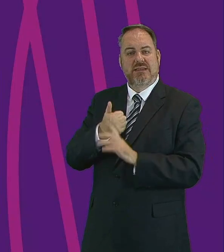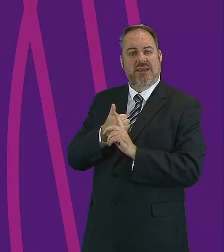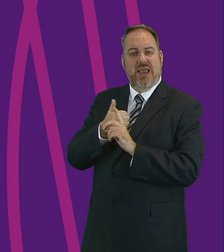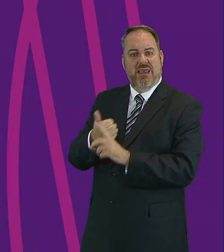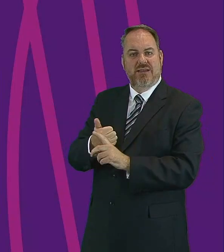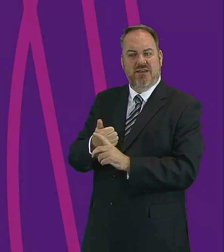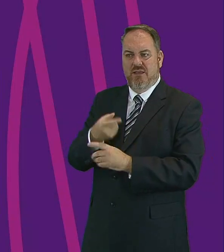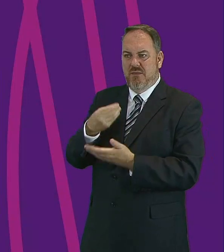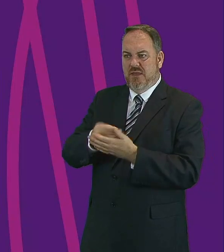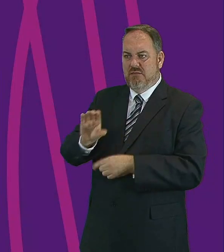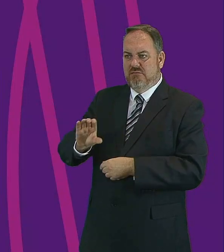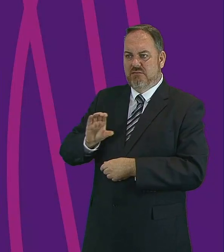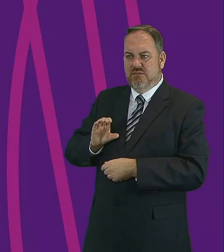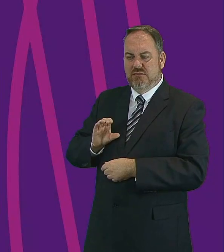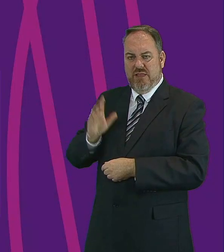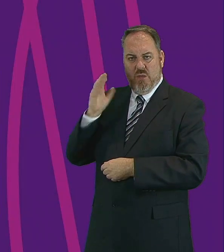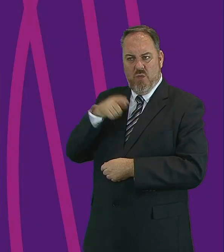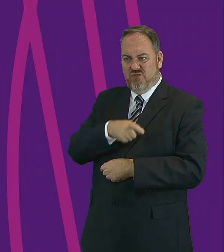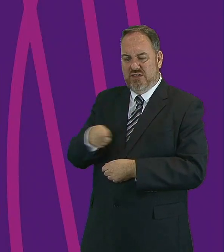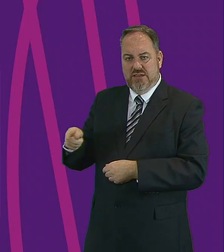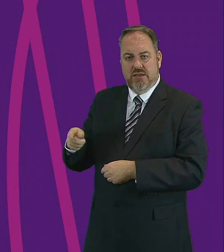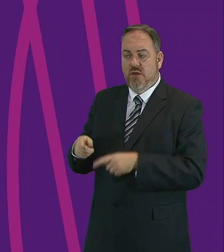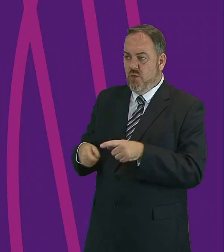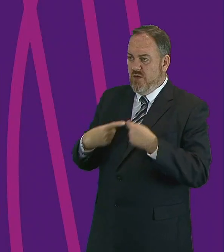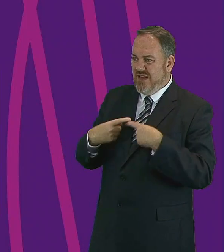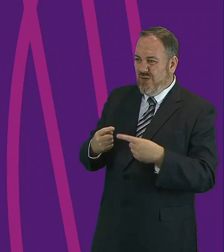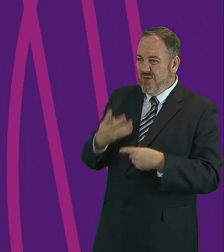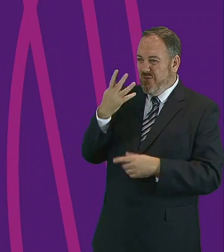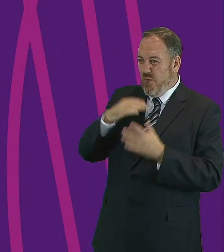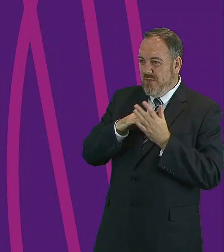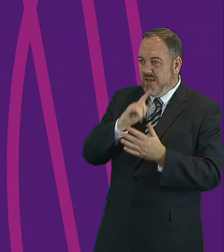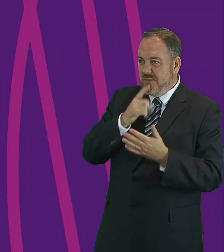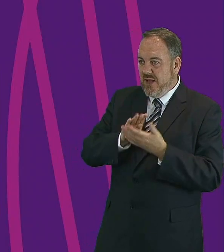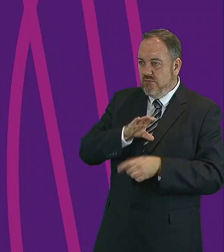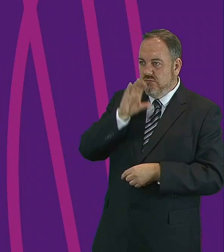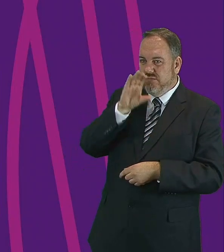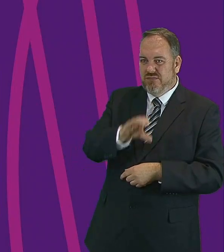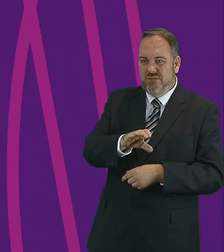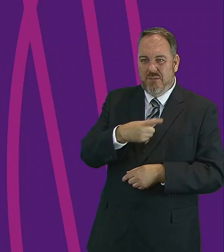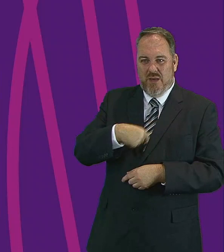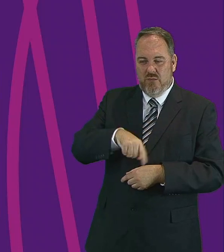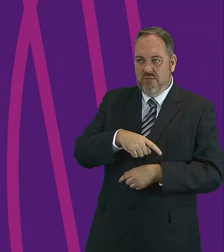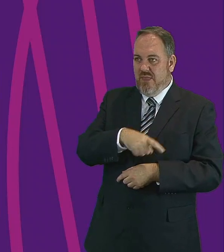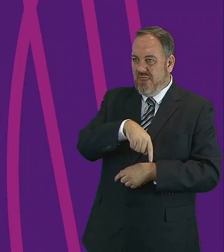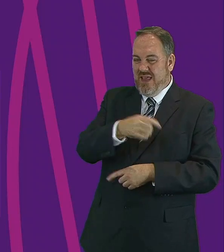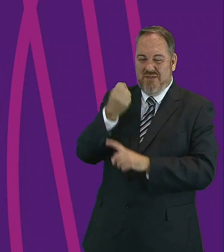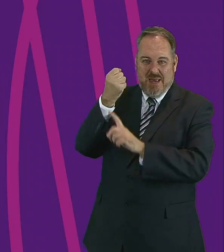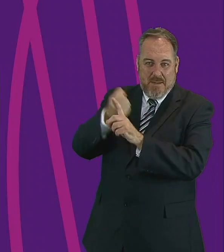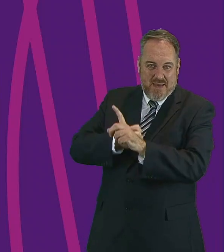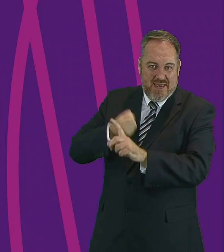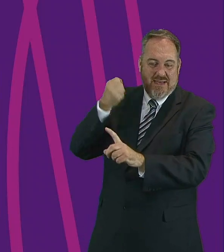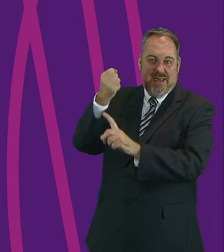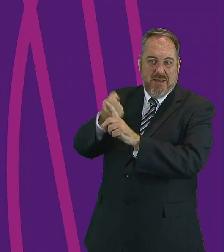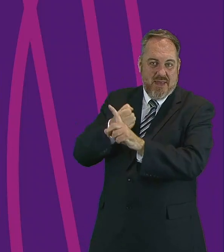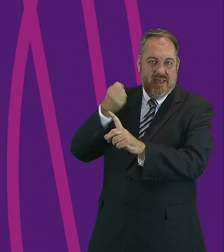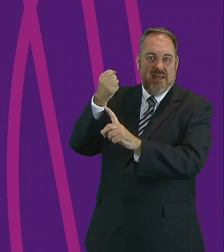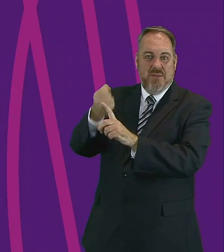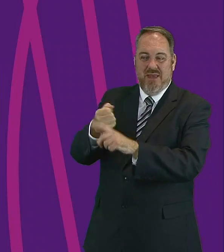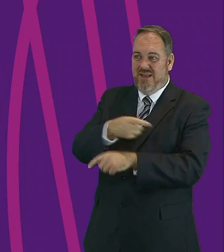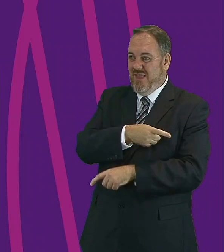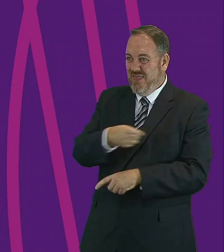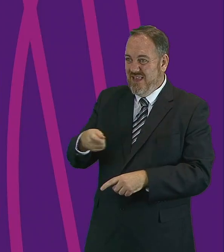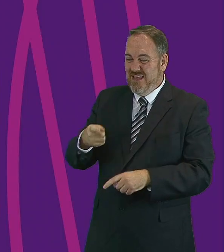fund that has been announced today, but it shouldn't have to have taken a campaign in the city over the last week from people who are